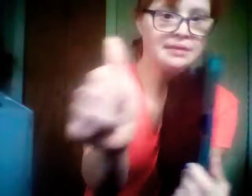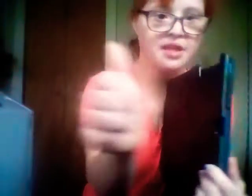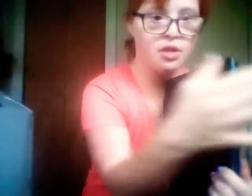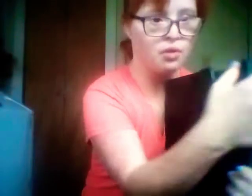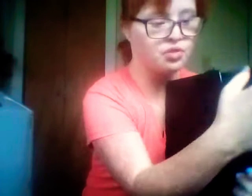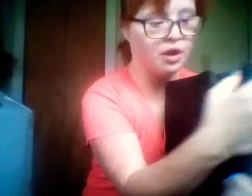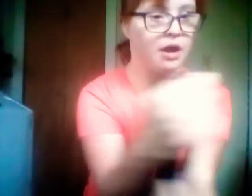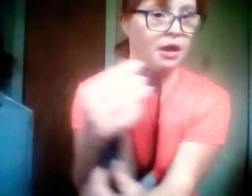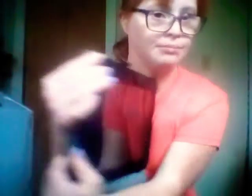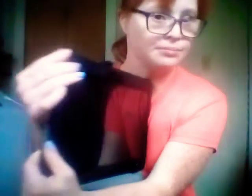Take your thumb.